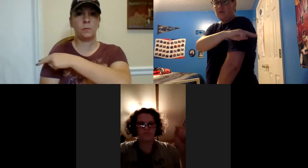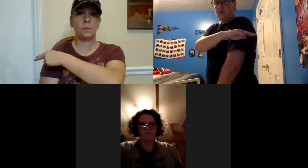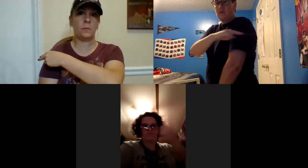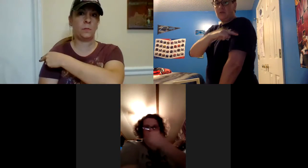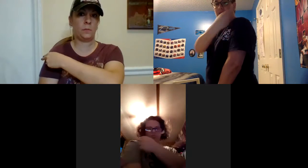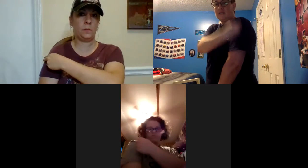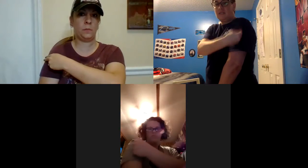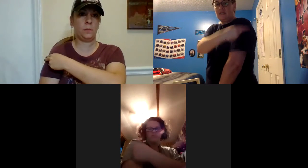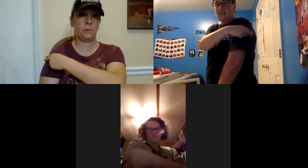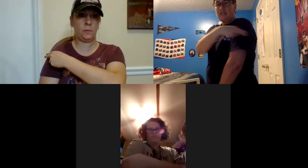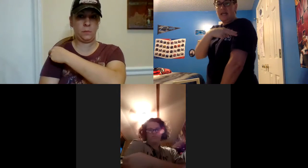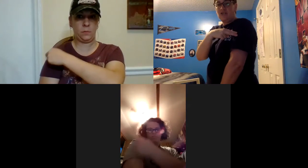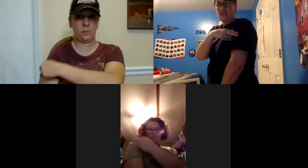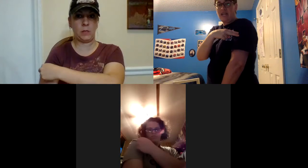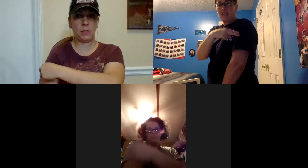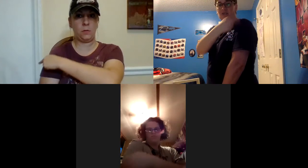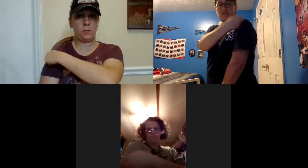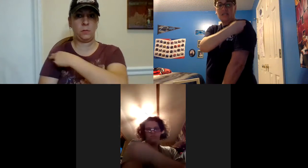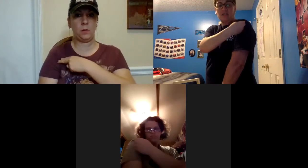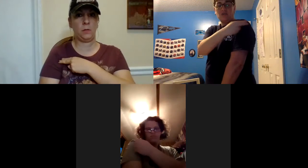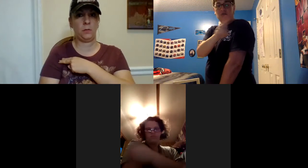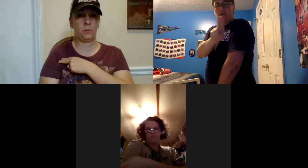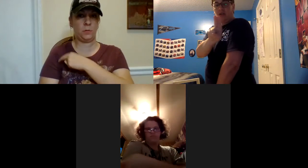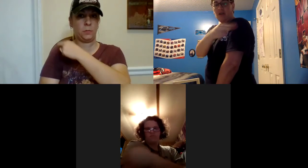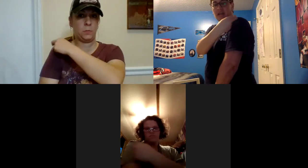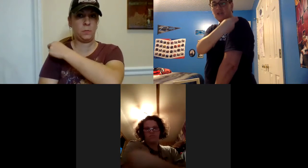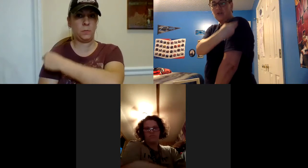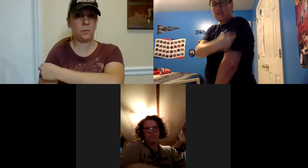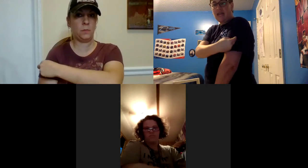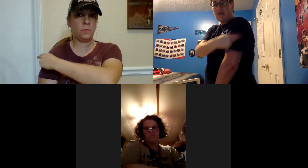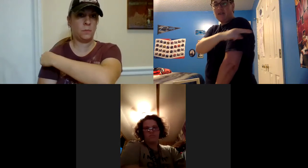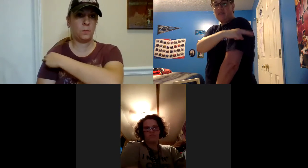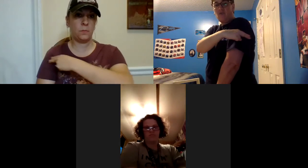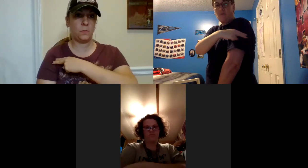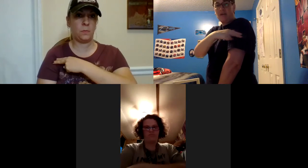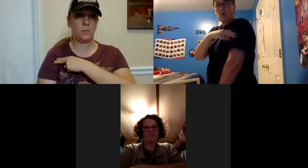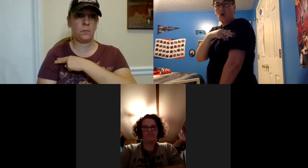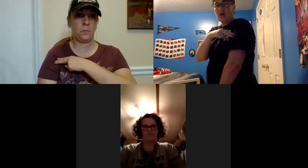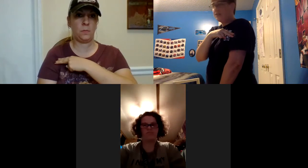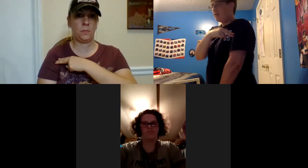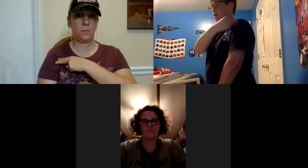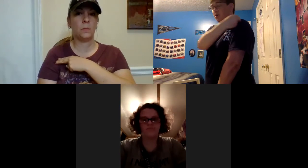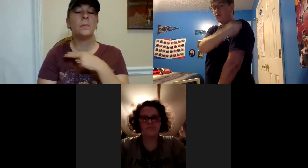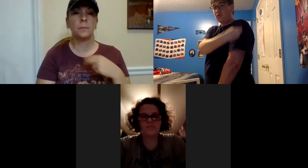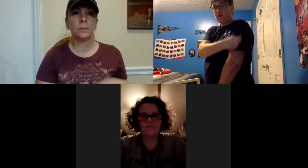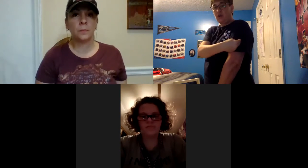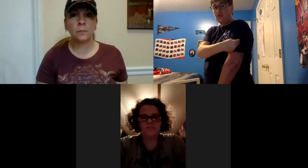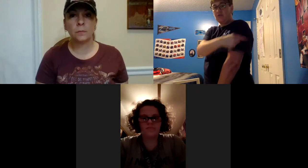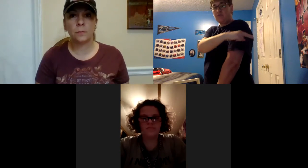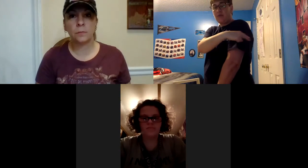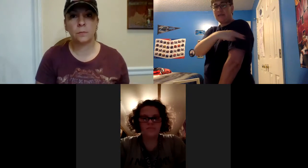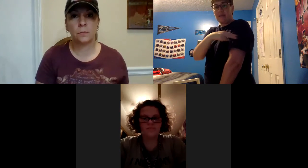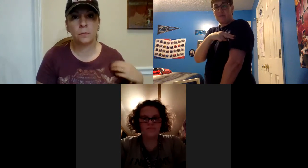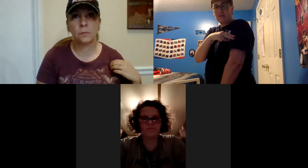hospital is an H and an H. It's like your letter H goes down and it's forming a cross on